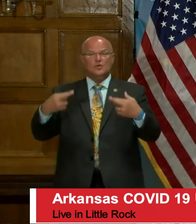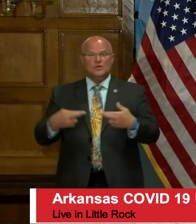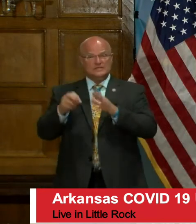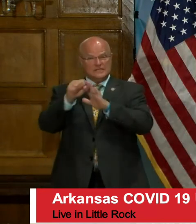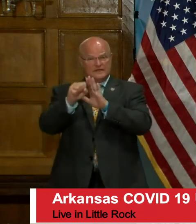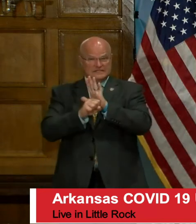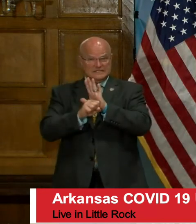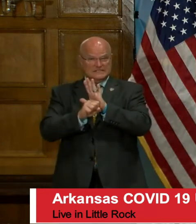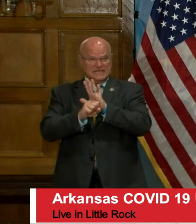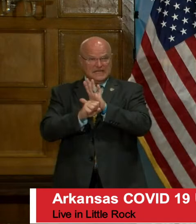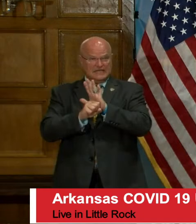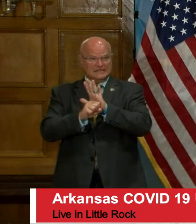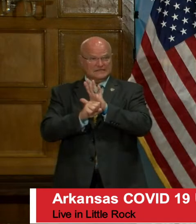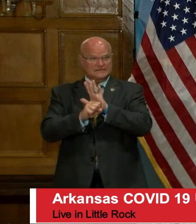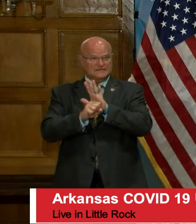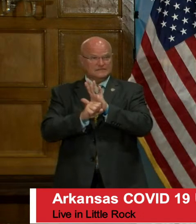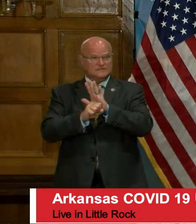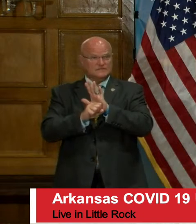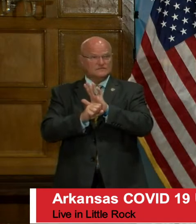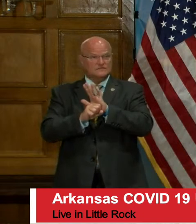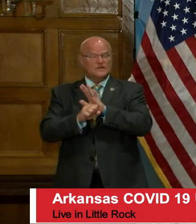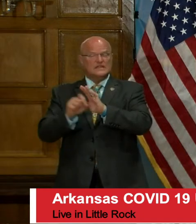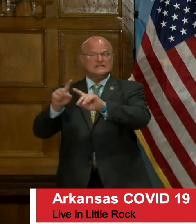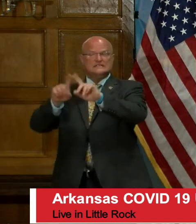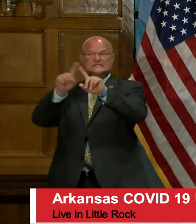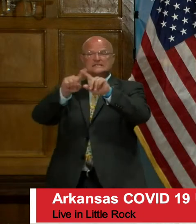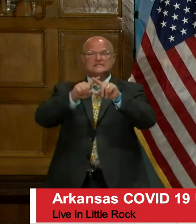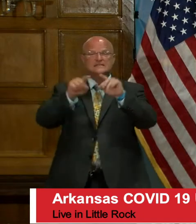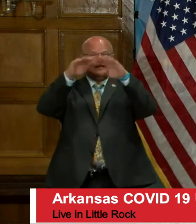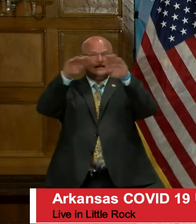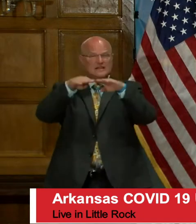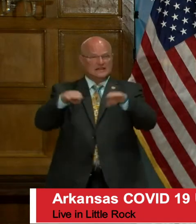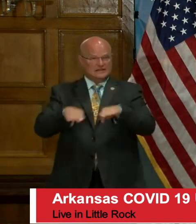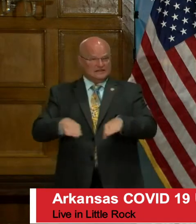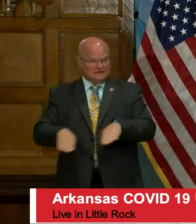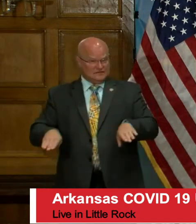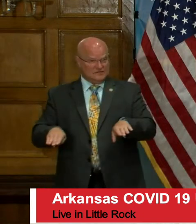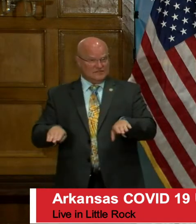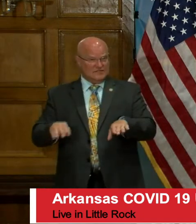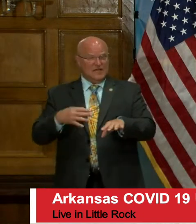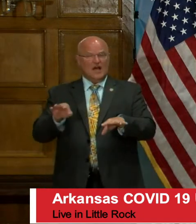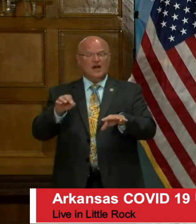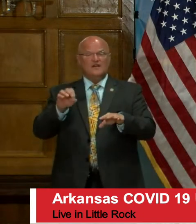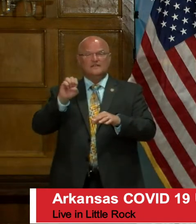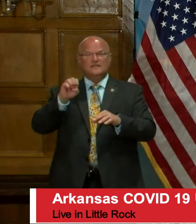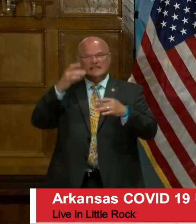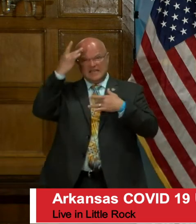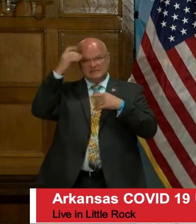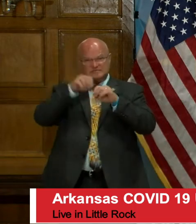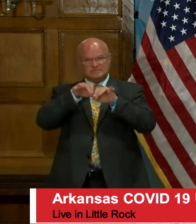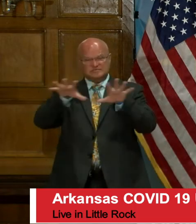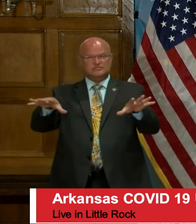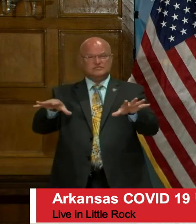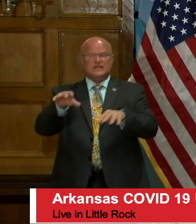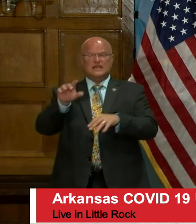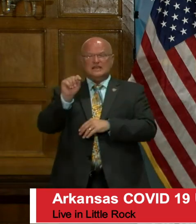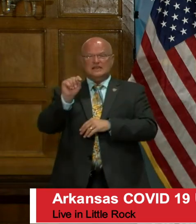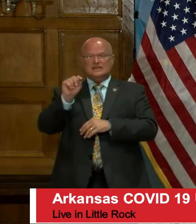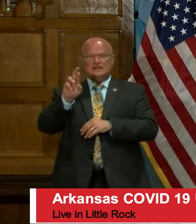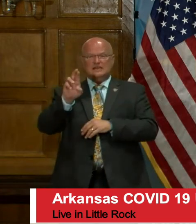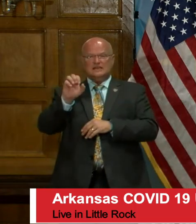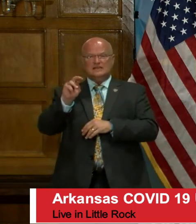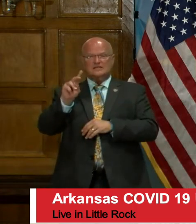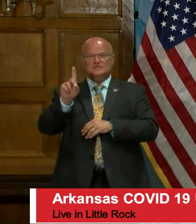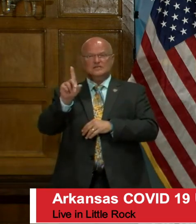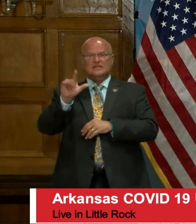of the state are all at different stages of the epidemic, and their trend lines are different.